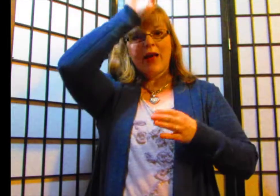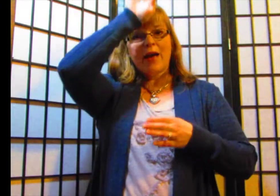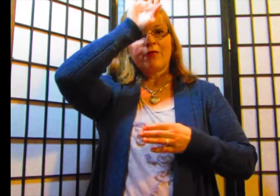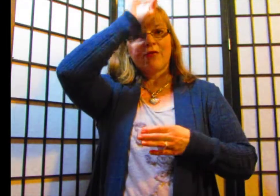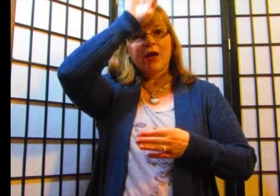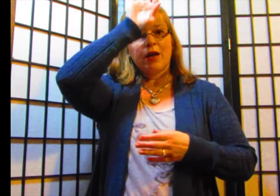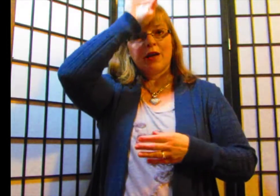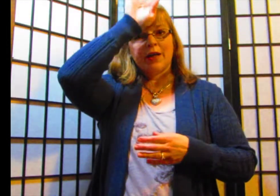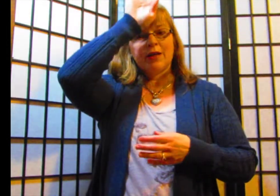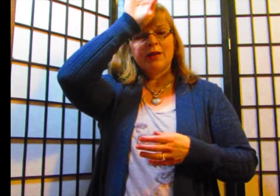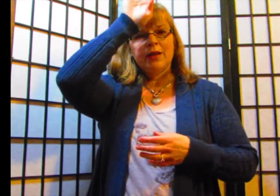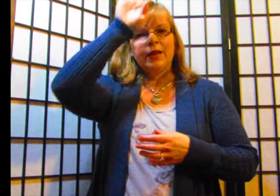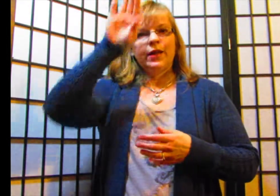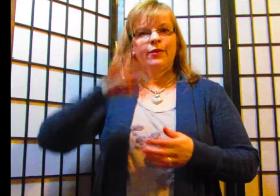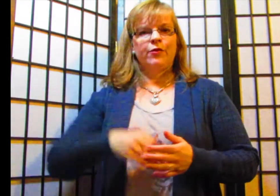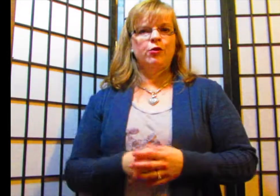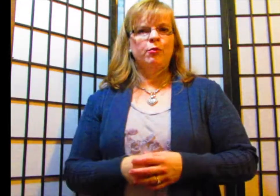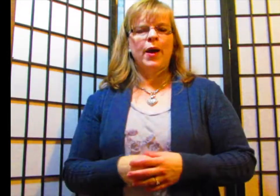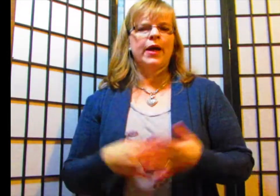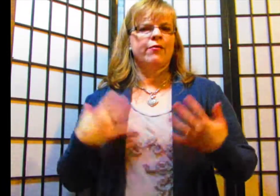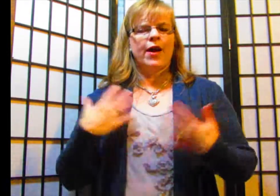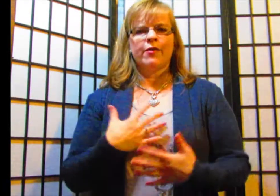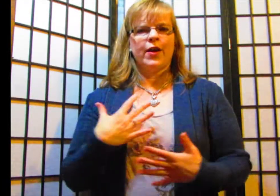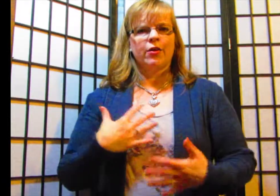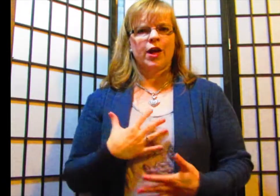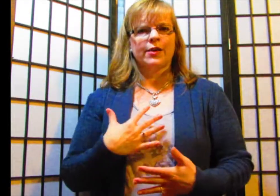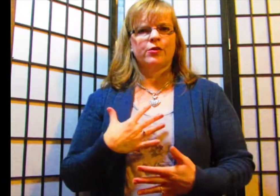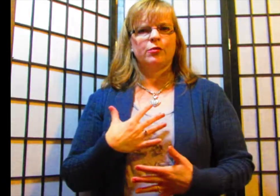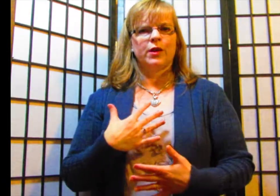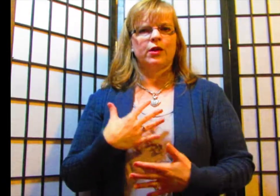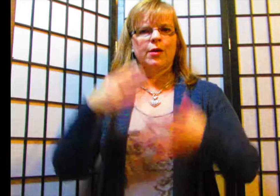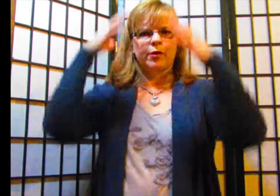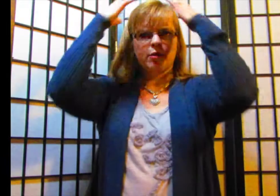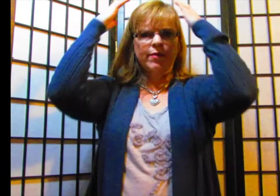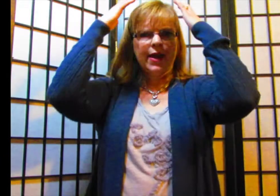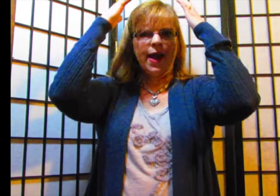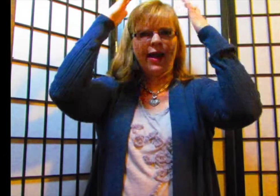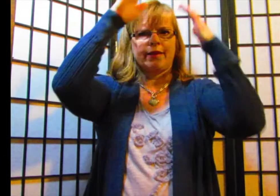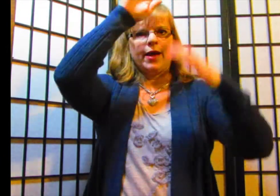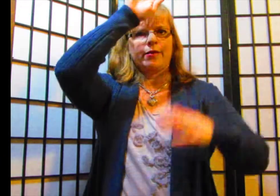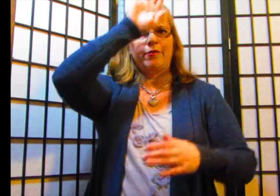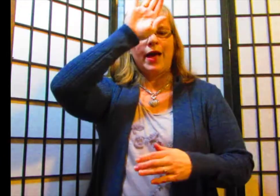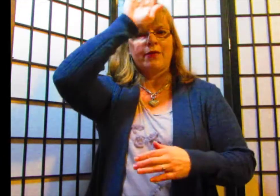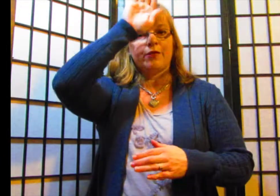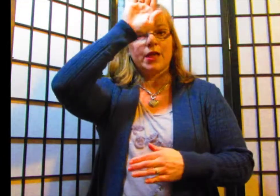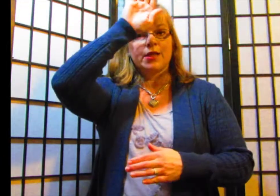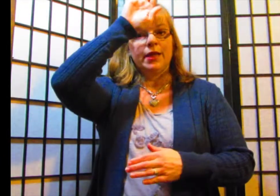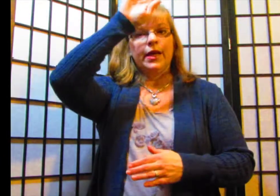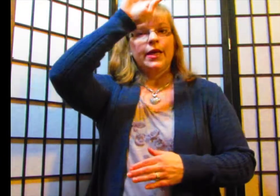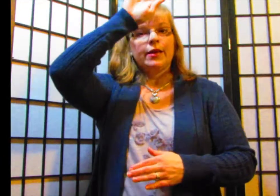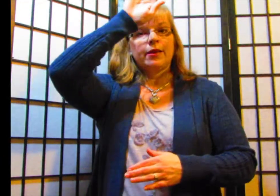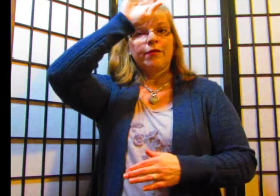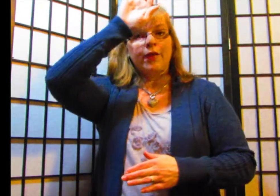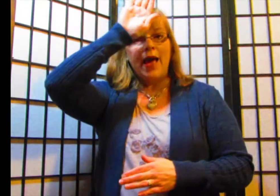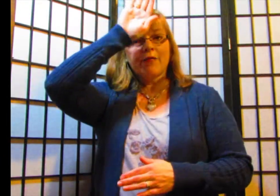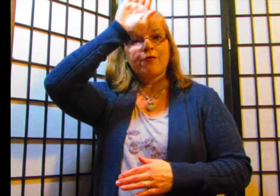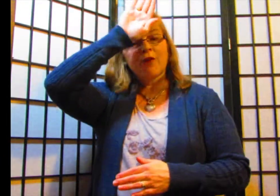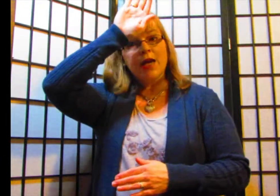flat front on it. If you buy a firefighter costume, it'll come with a red hat that has a flat front. The flat